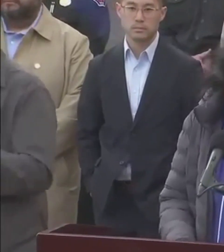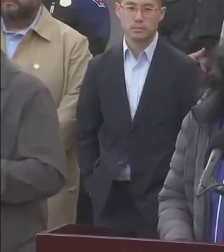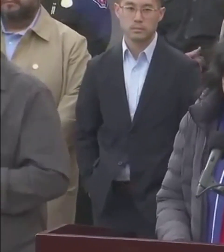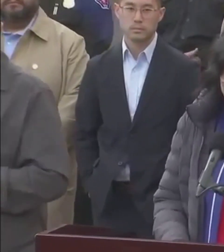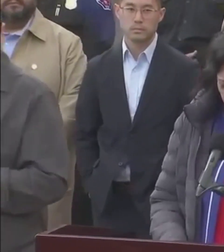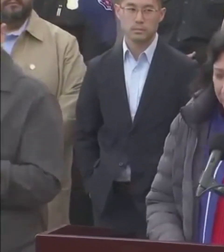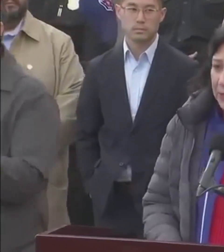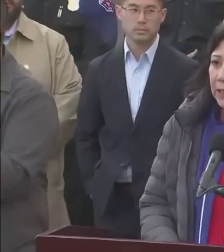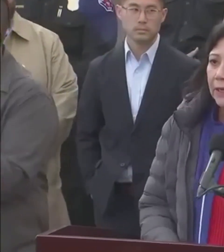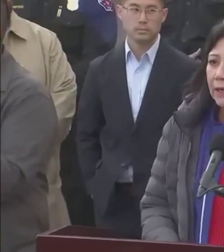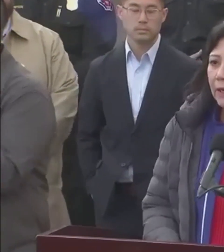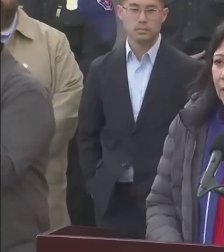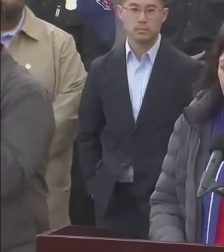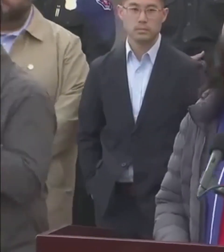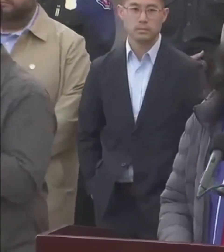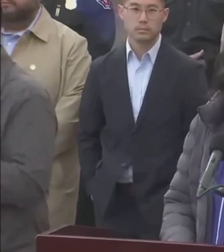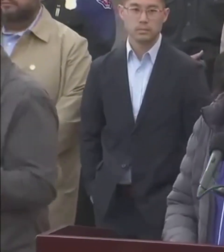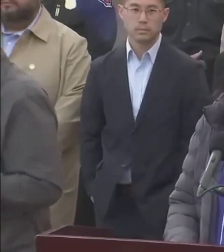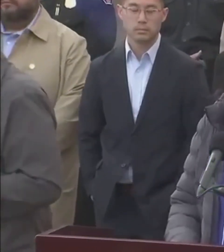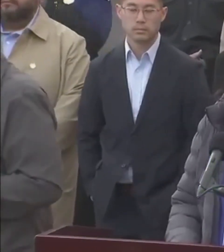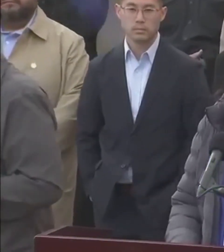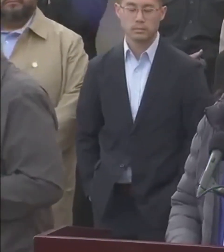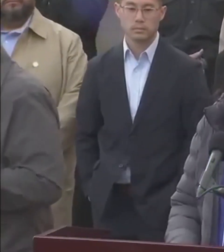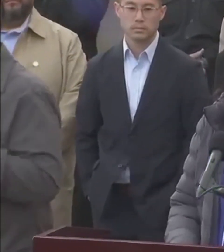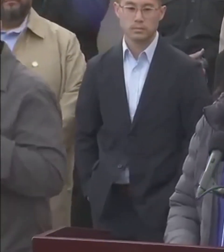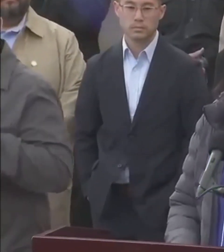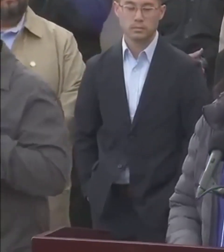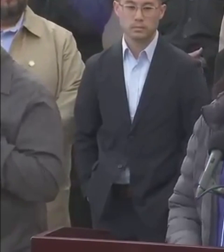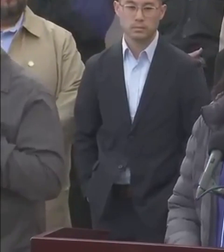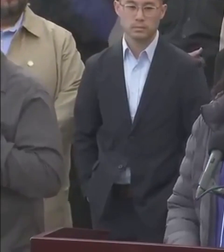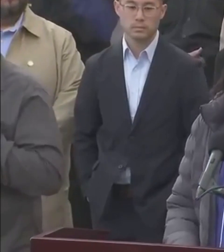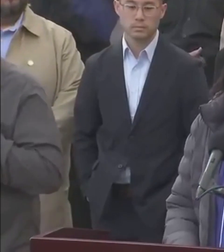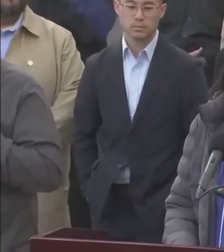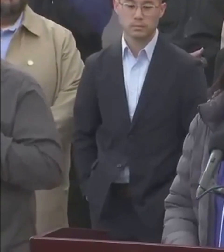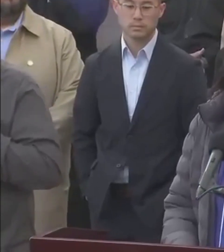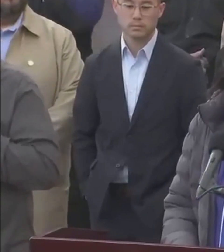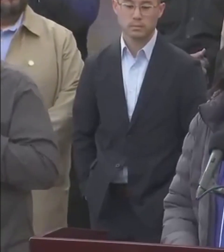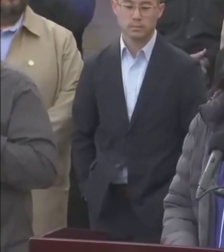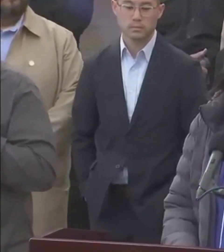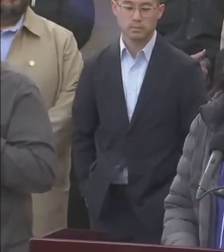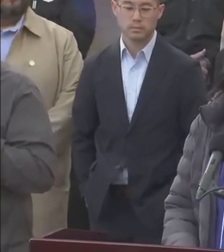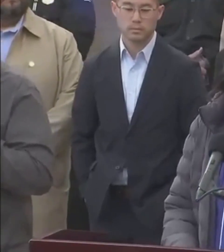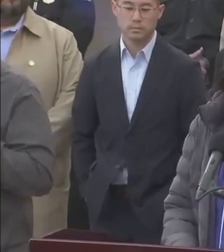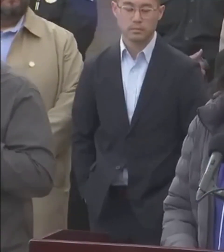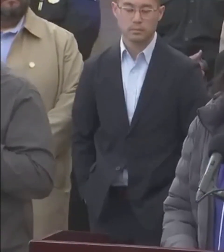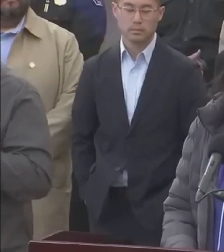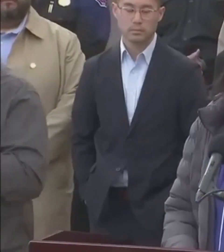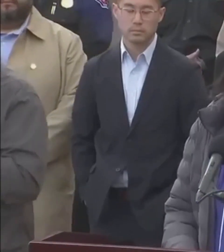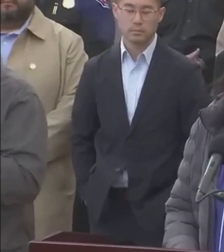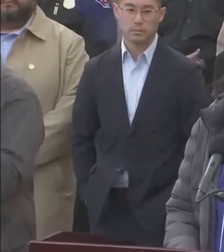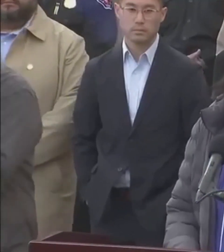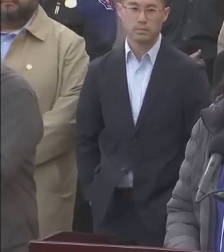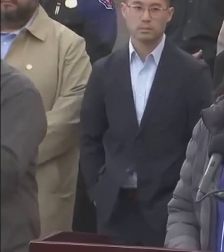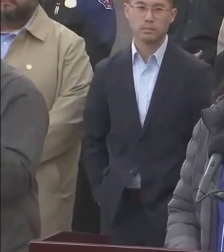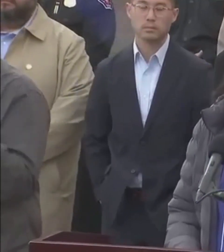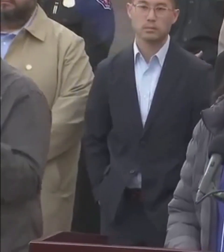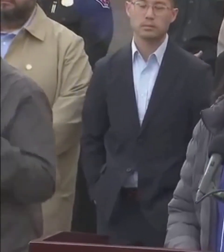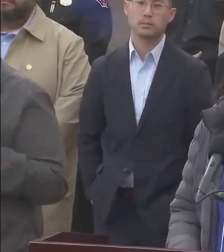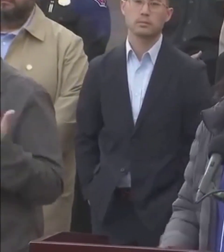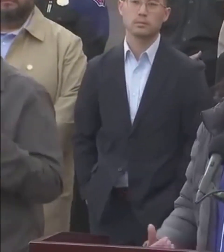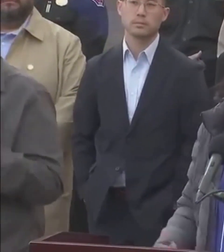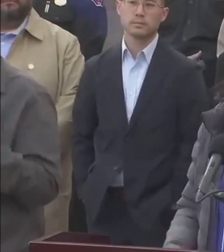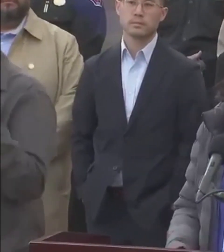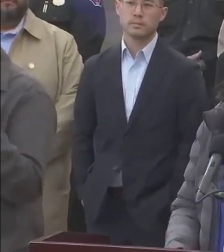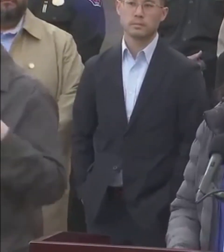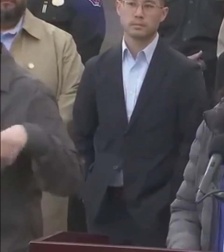update that the predominance of firearms compromises our lives. Today I join the families and communities in Southern California who are